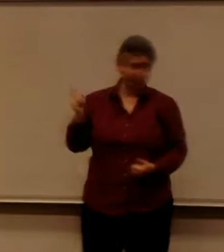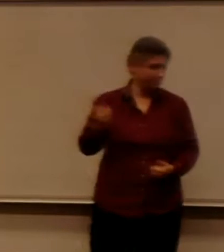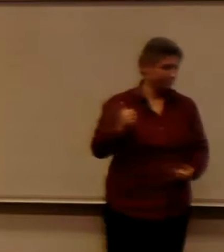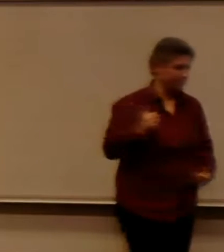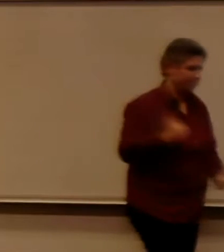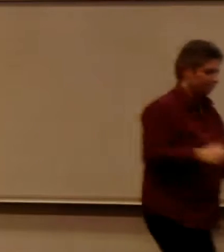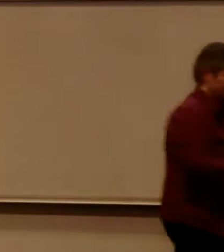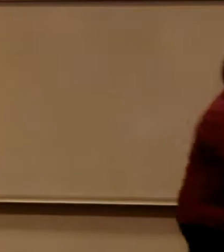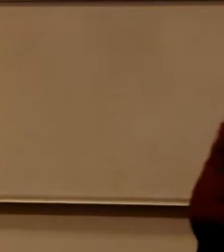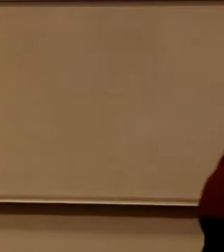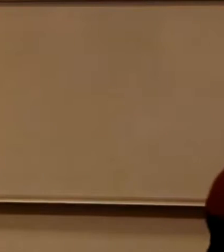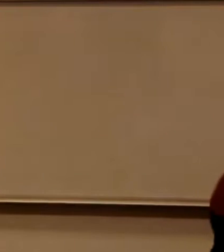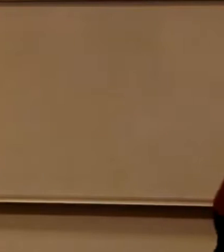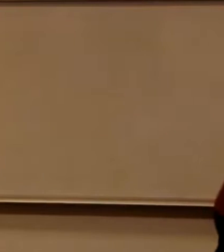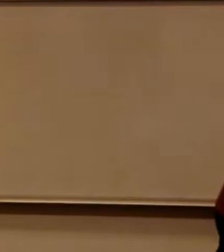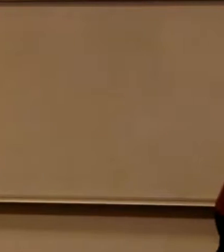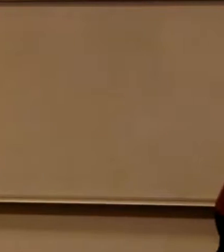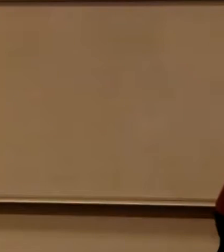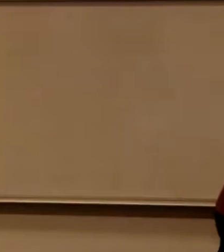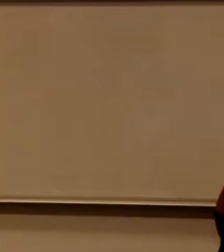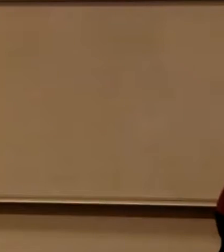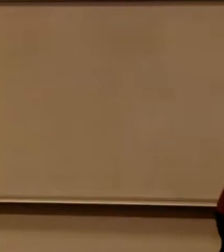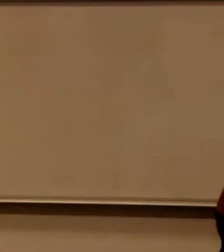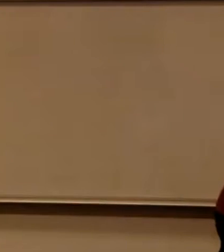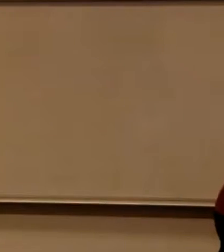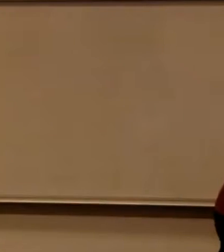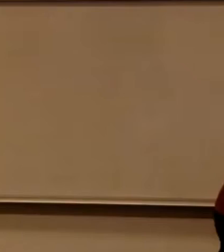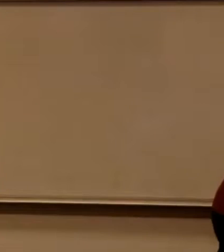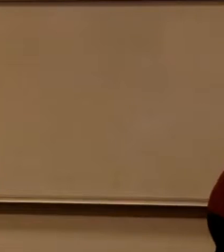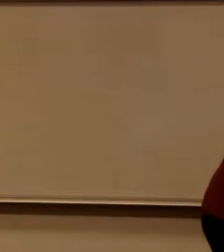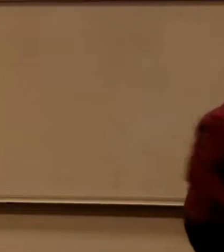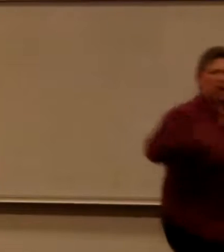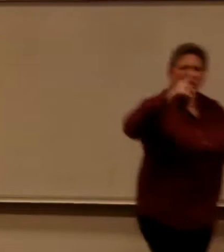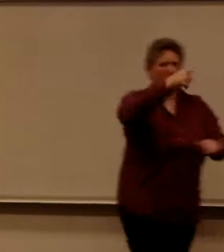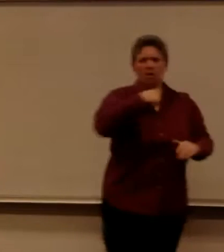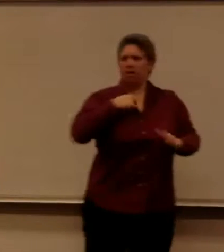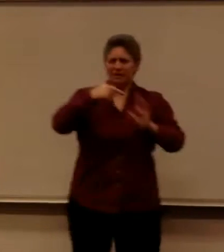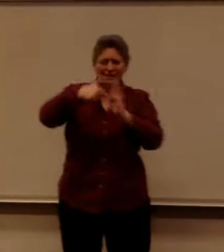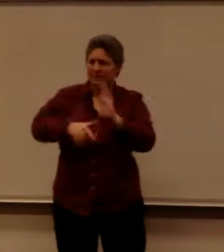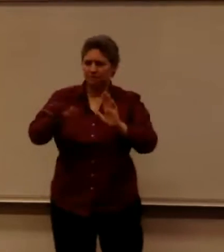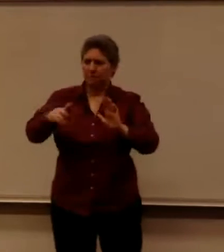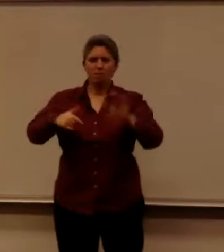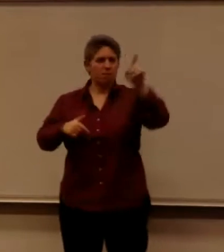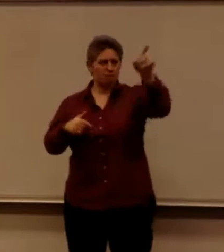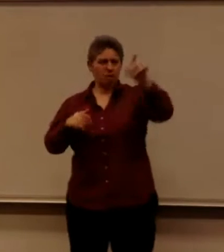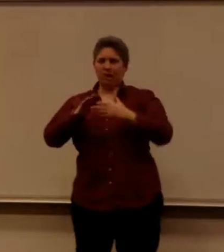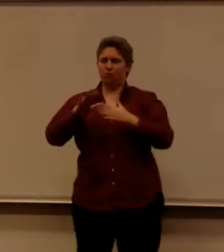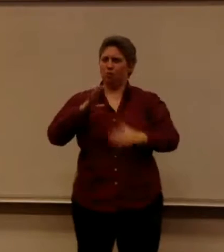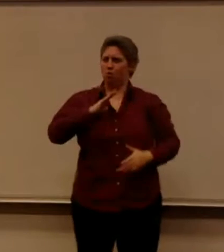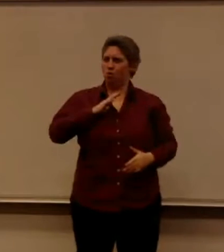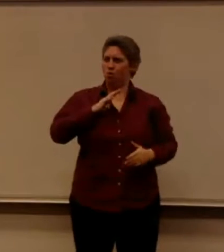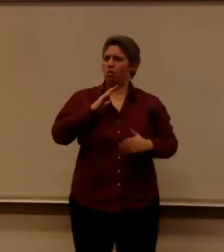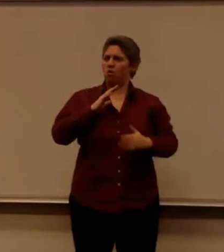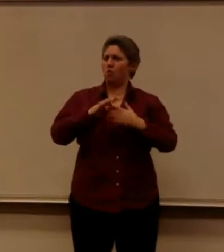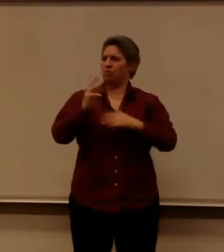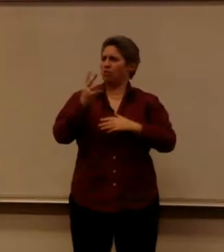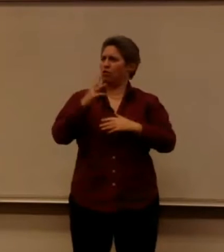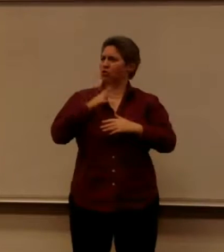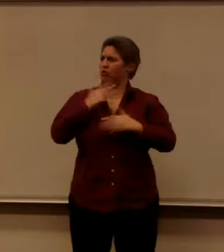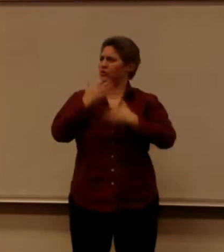of information is vital within the DSP to support and details work.